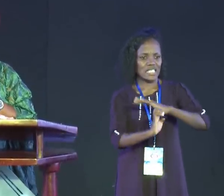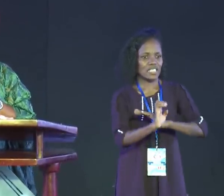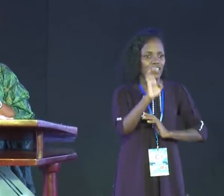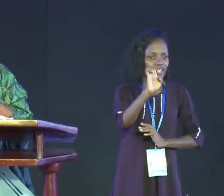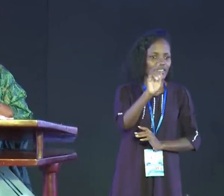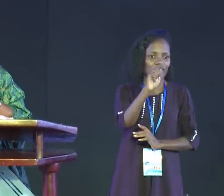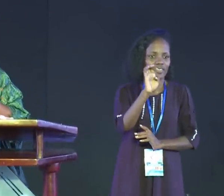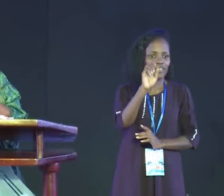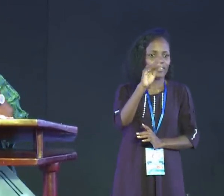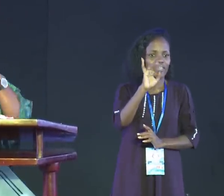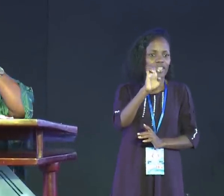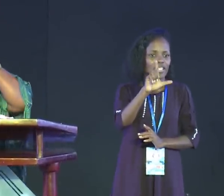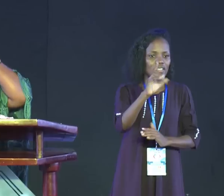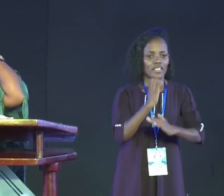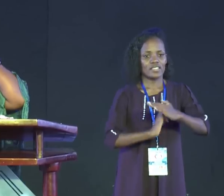Ezekiel 37.